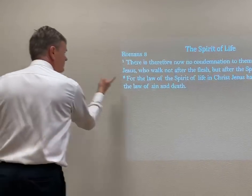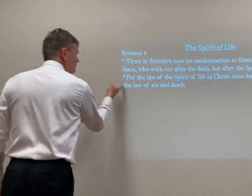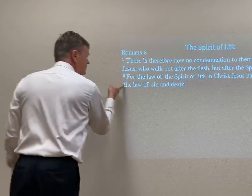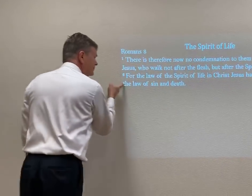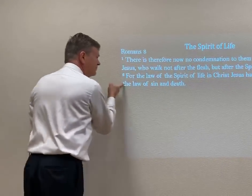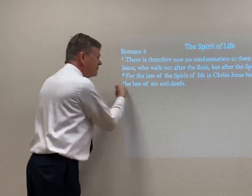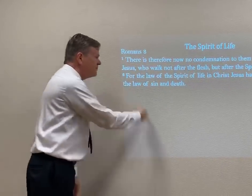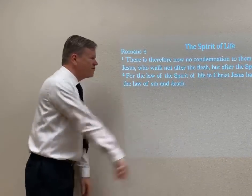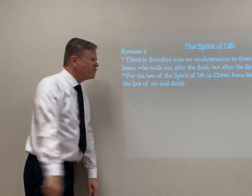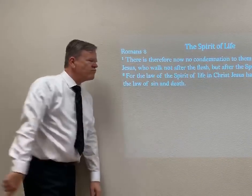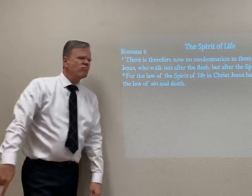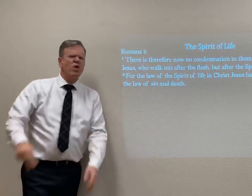Verse 2.